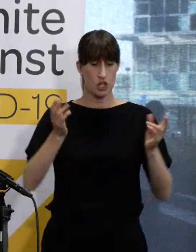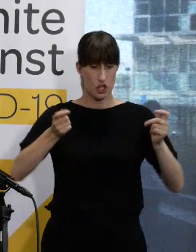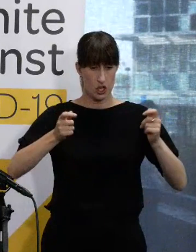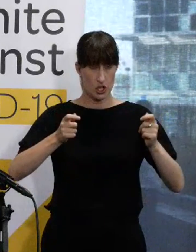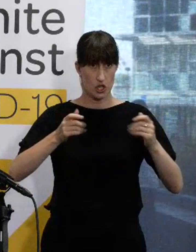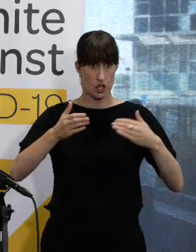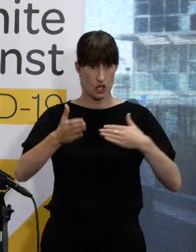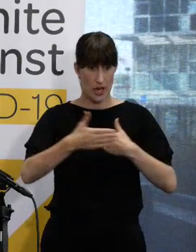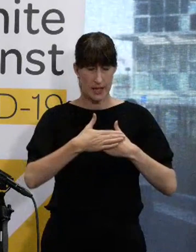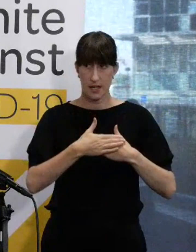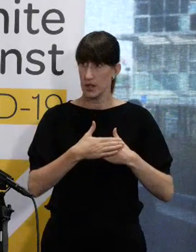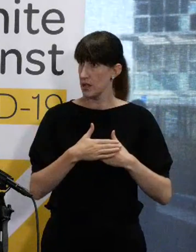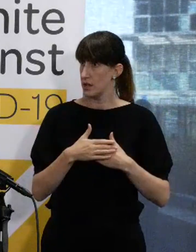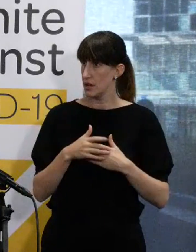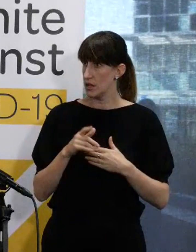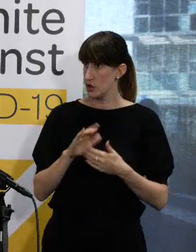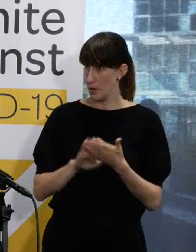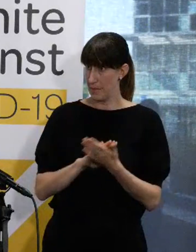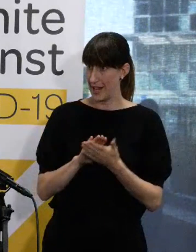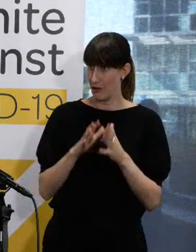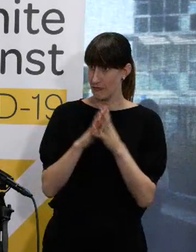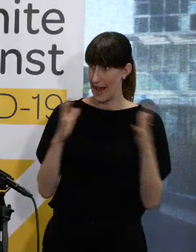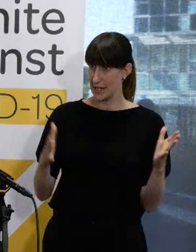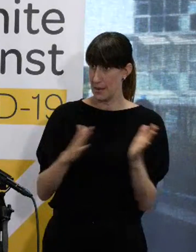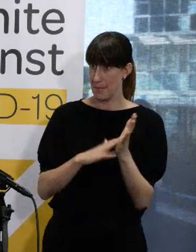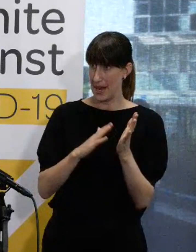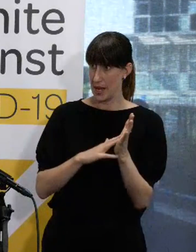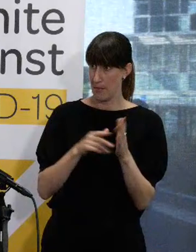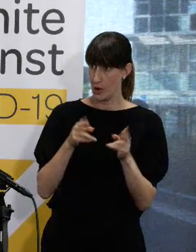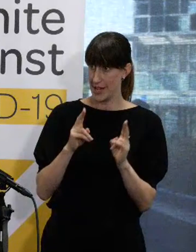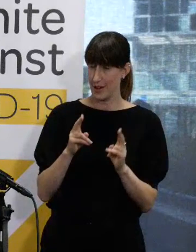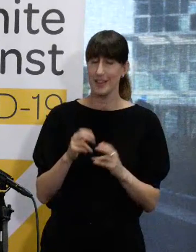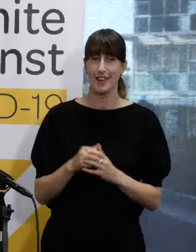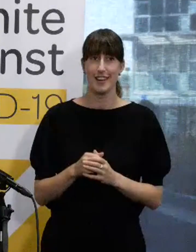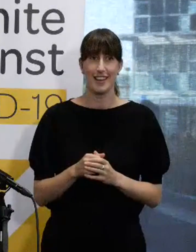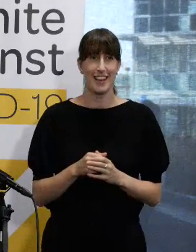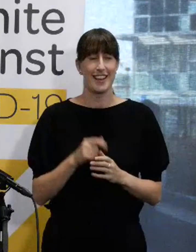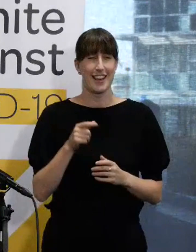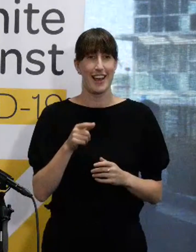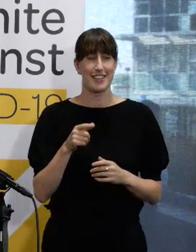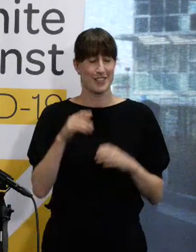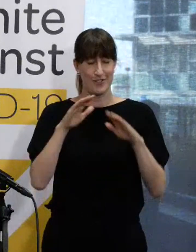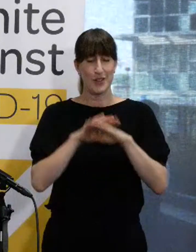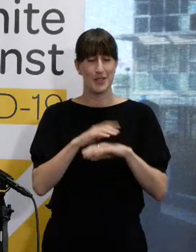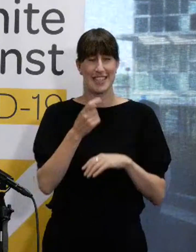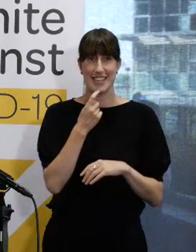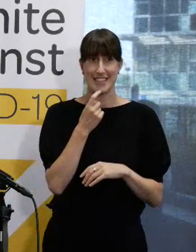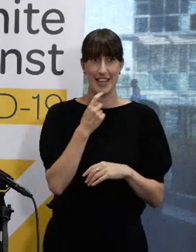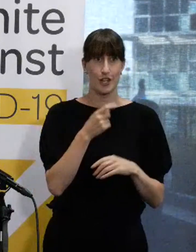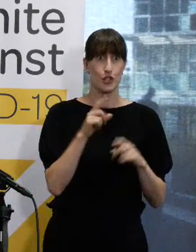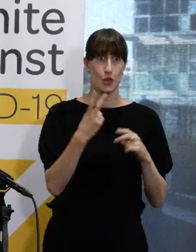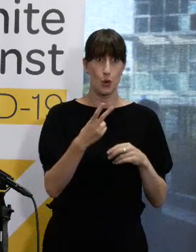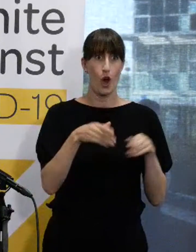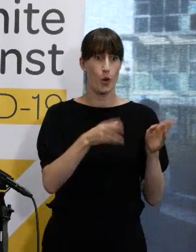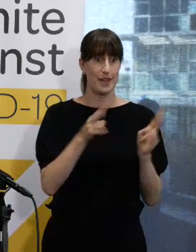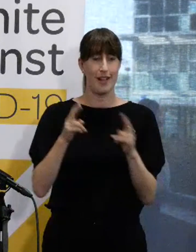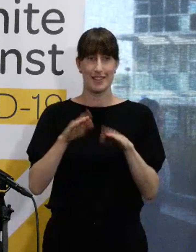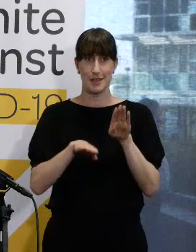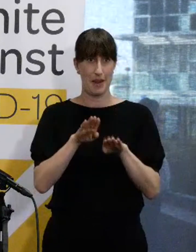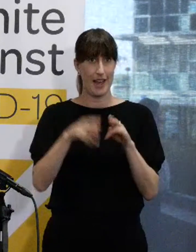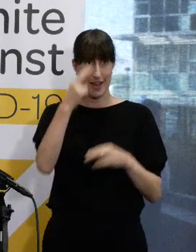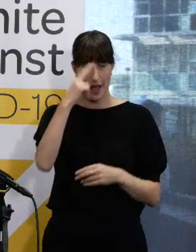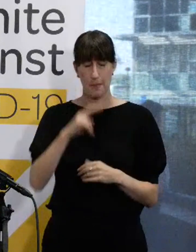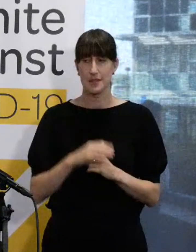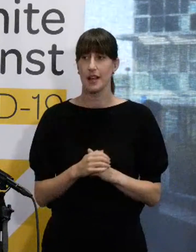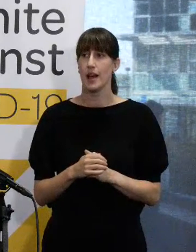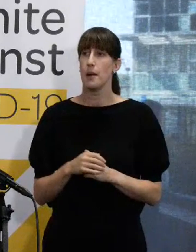mean the facility from today, which is the Grand Millennium? Sorry, Grand Millennium. That's fine. I get them confused myself. Look, no decisions yet, but we're working closely with our MB colleagues